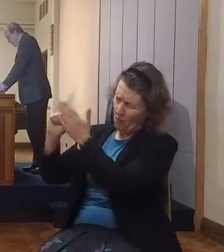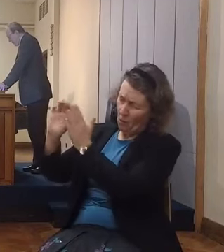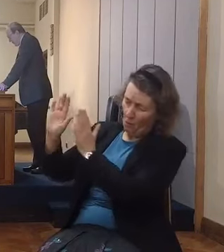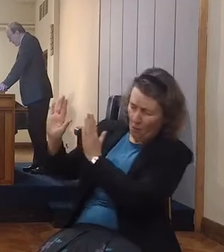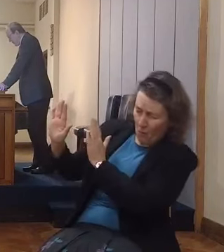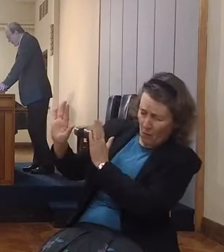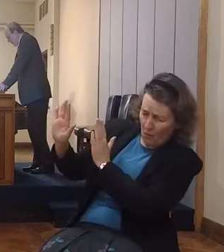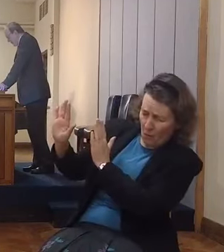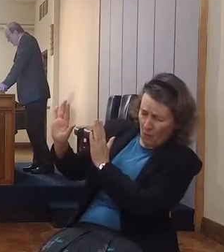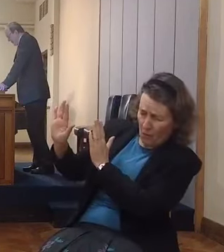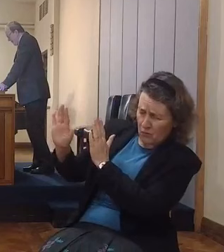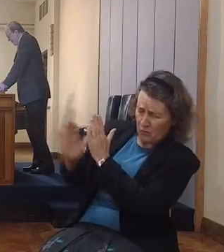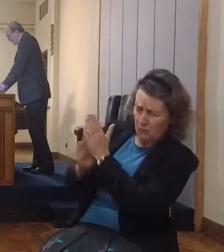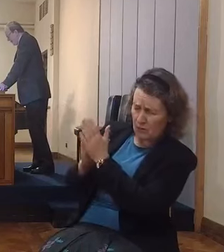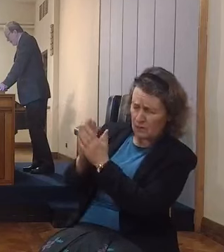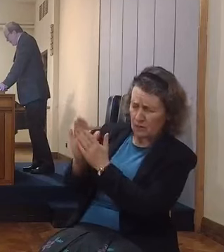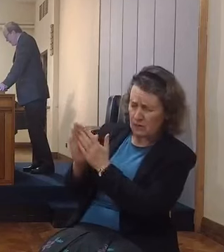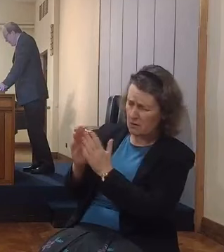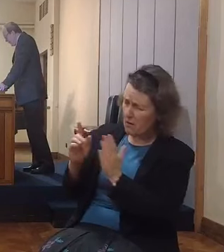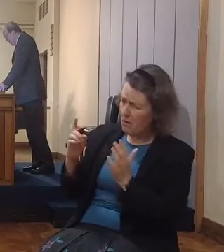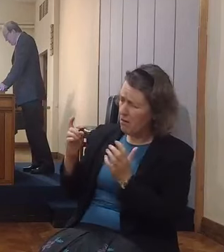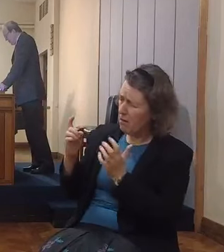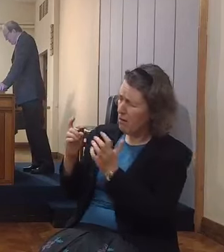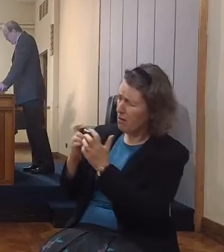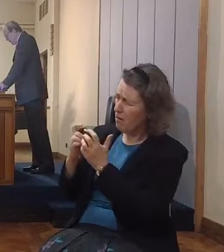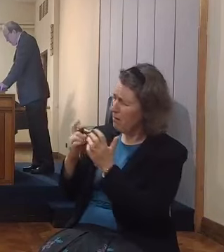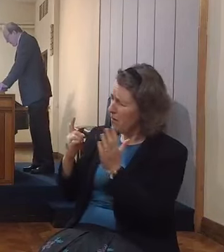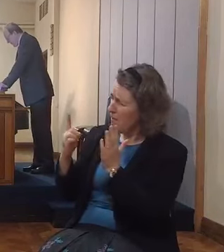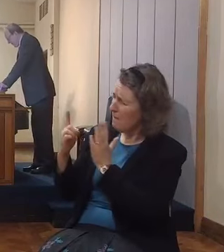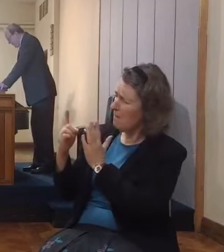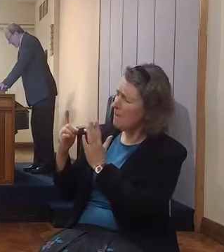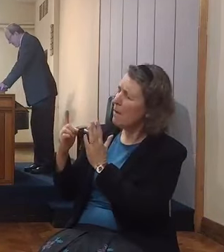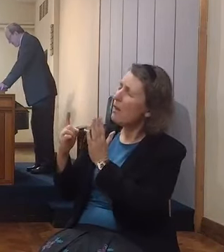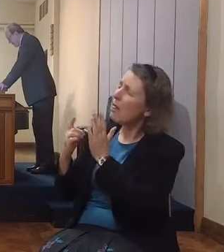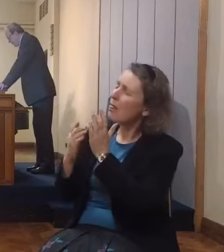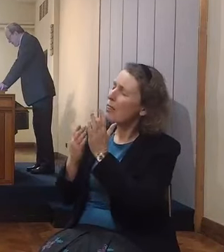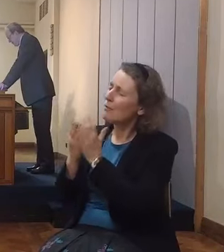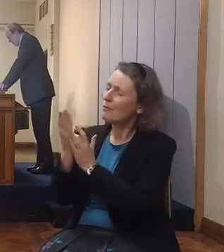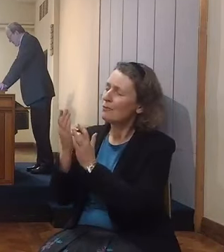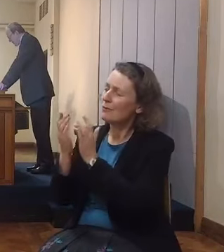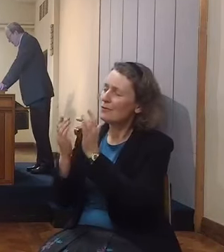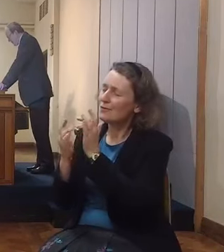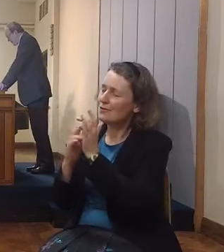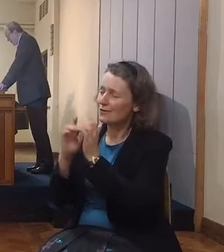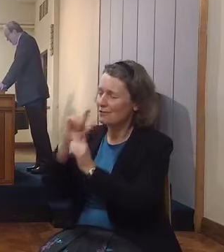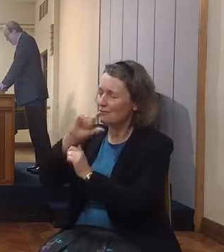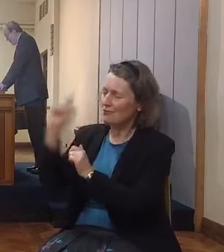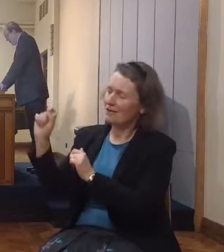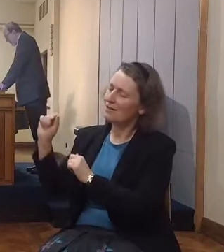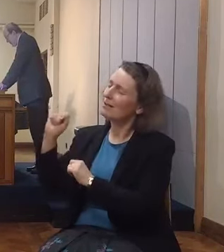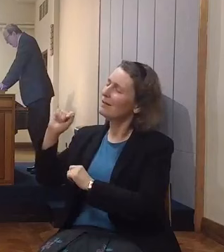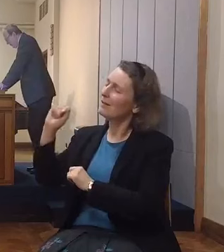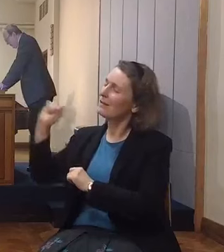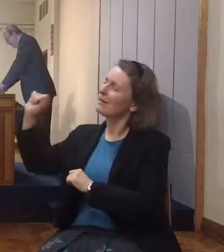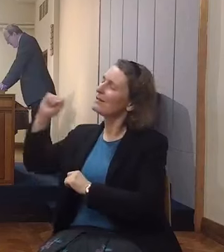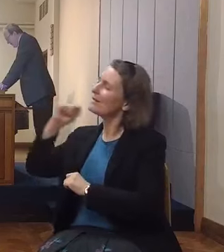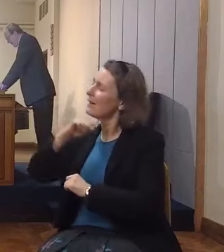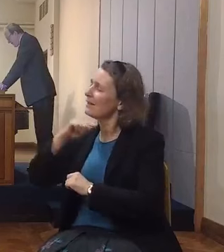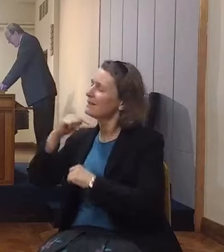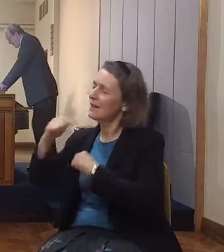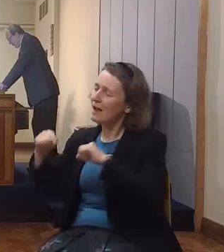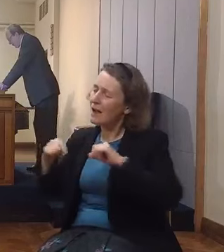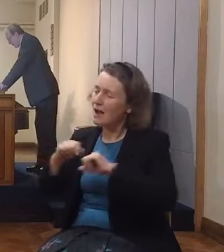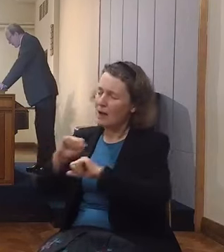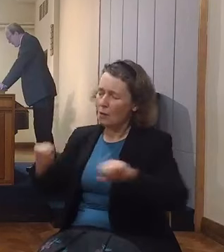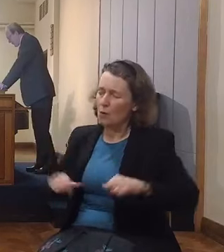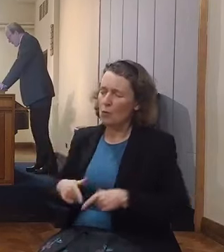of the eternal Son, our Lord and Saviour, Jesus Christ. We praise thee and thank thee for our dear Saviour. We